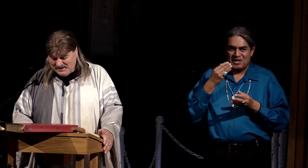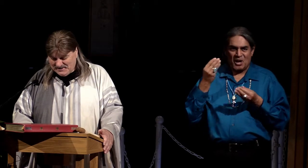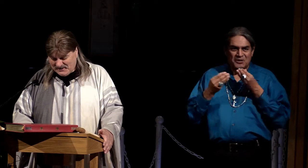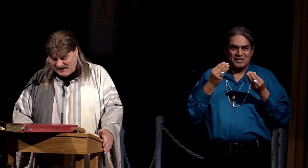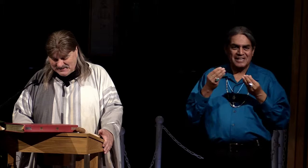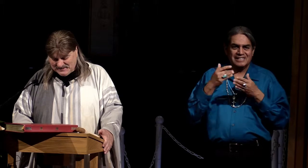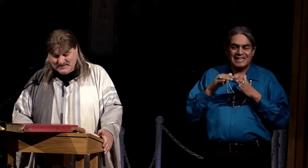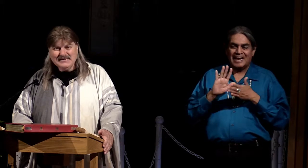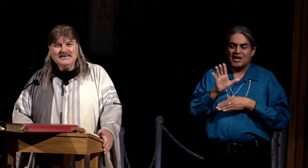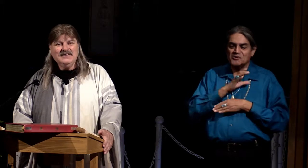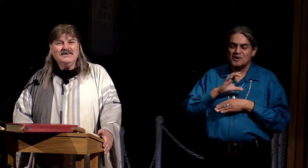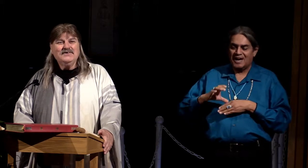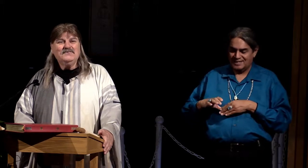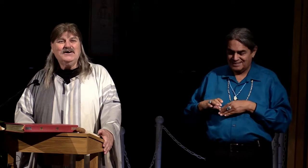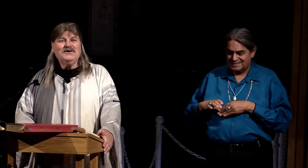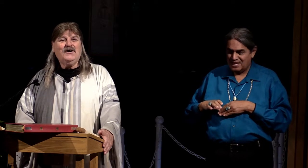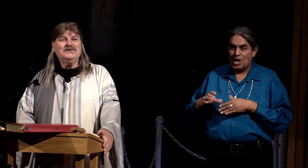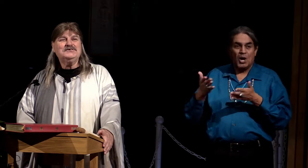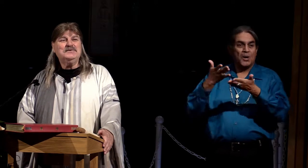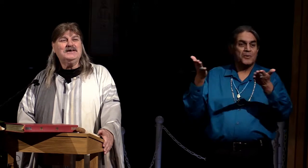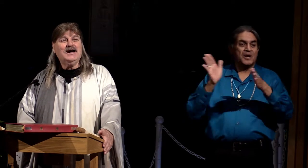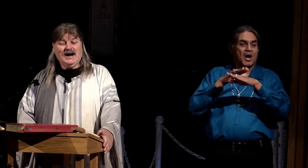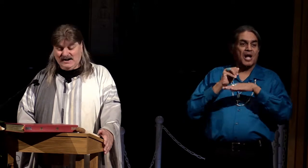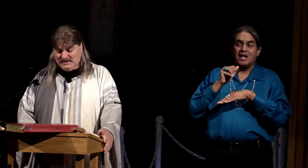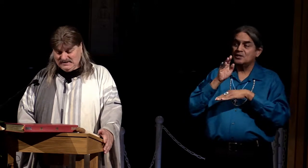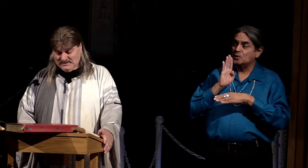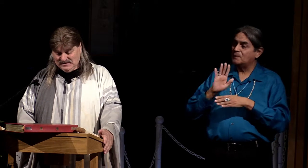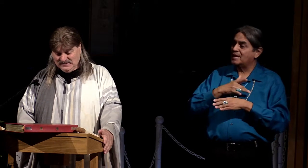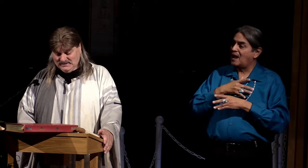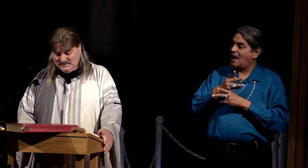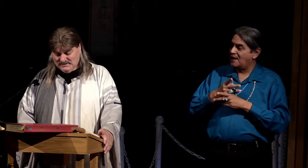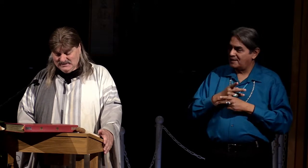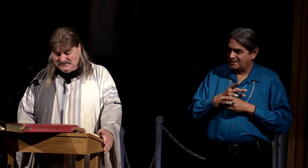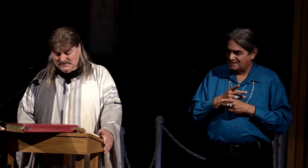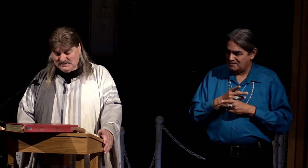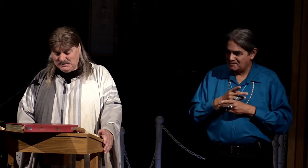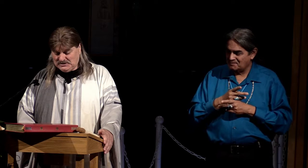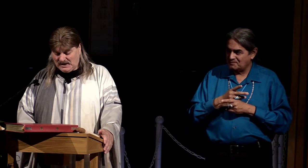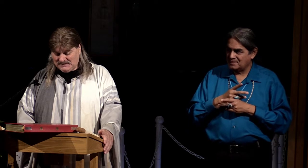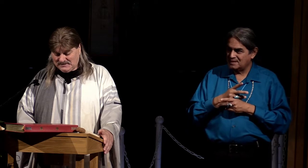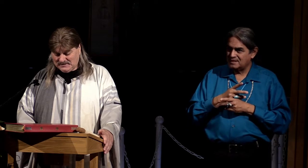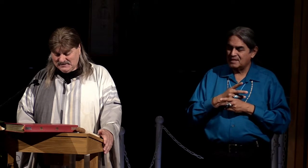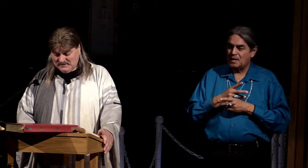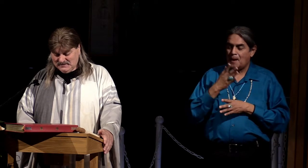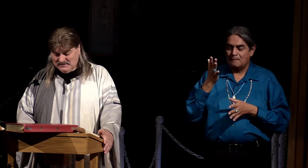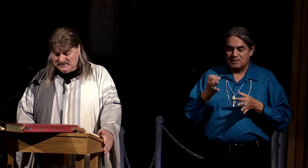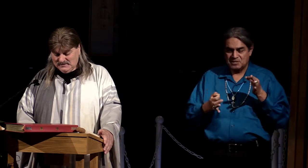Nourished in Christ, we are called to be kind, to be